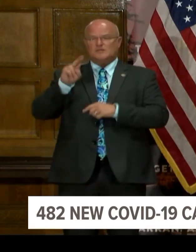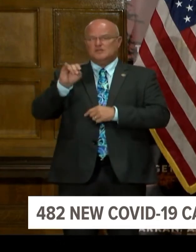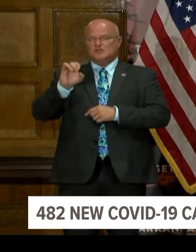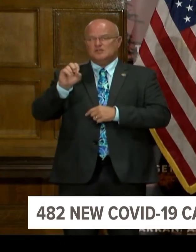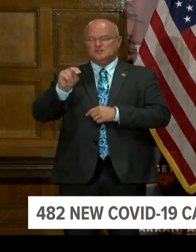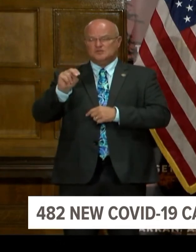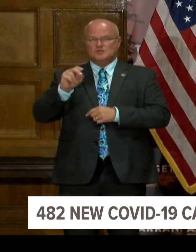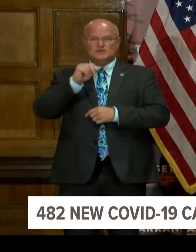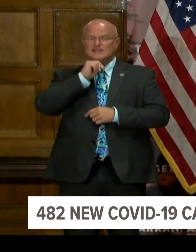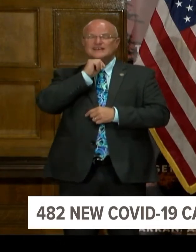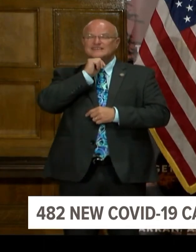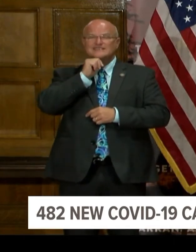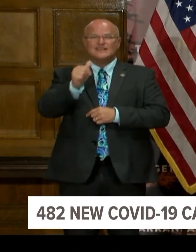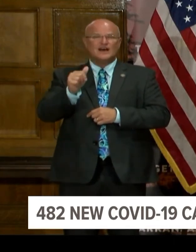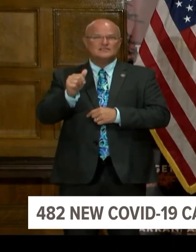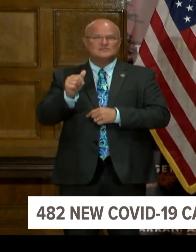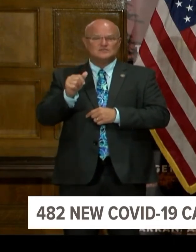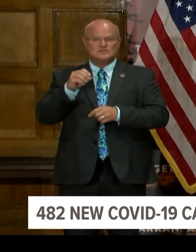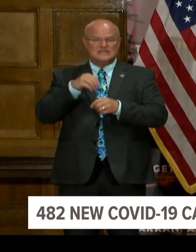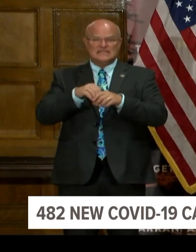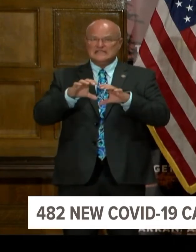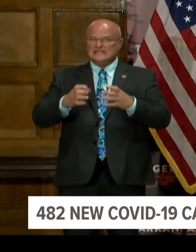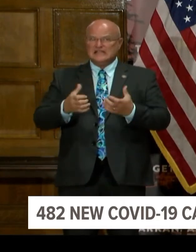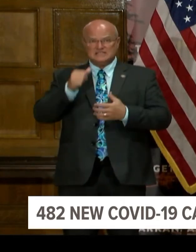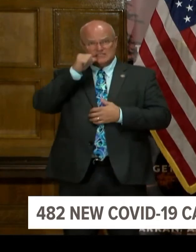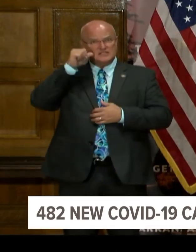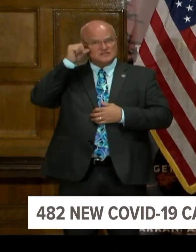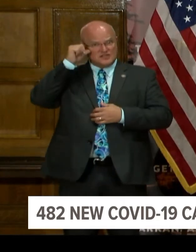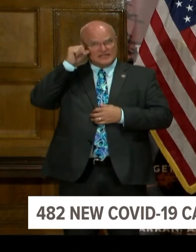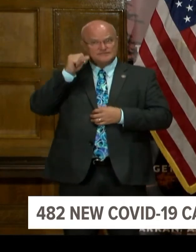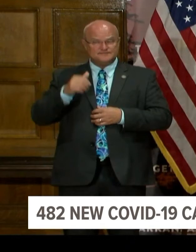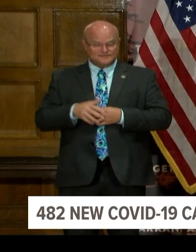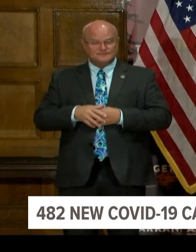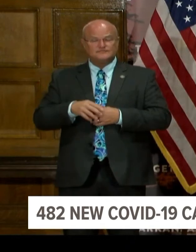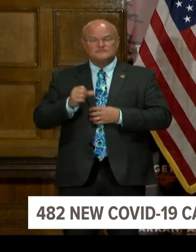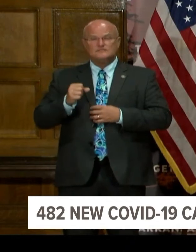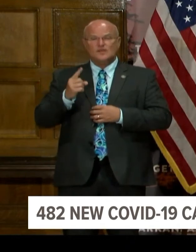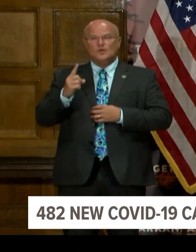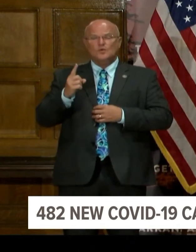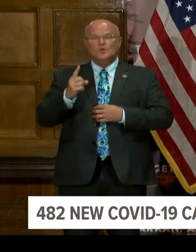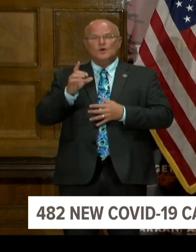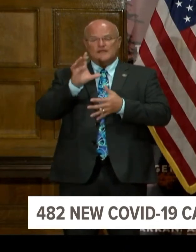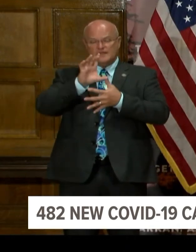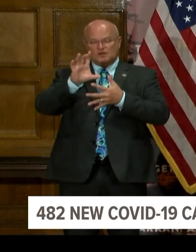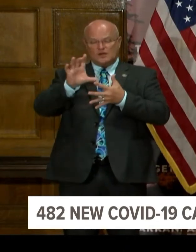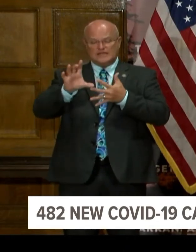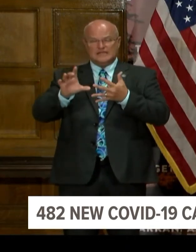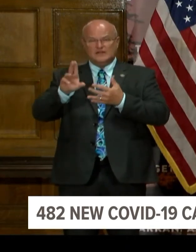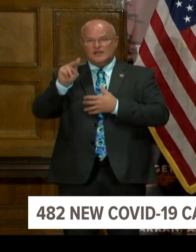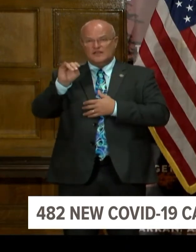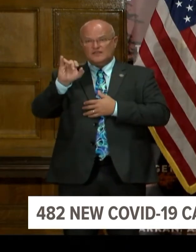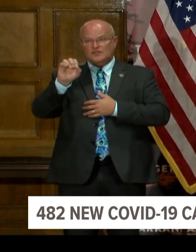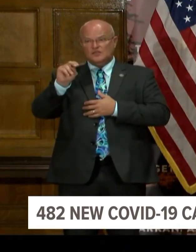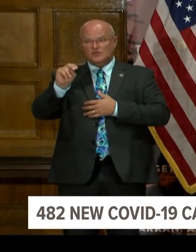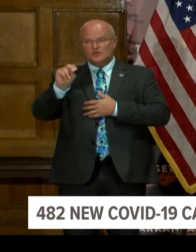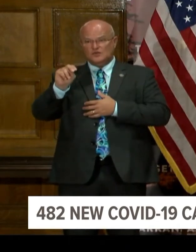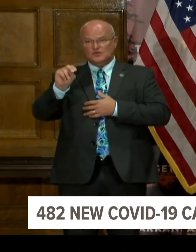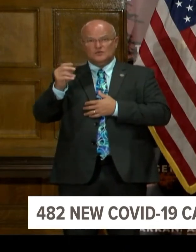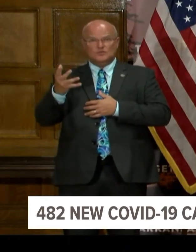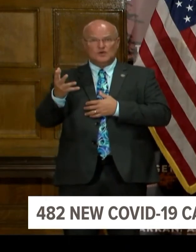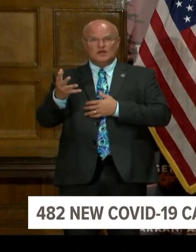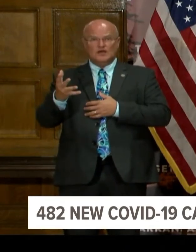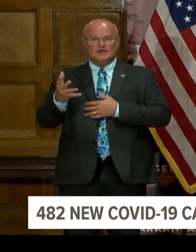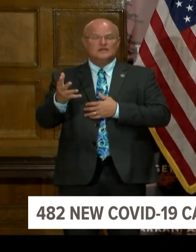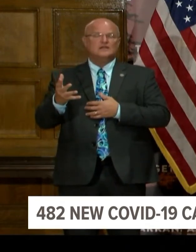not to be in class yesterday. And one of the criteria of the union was that we don't